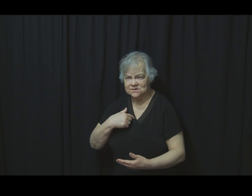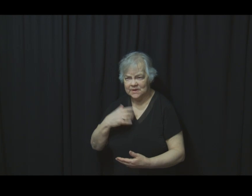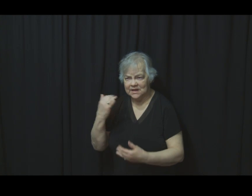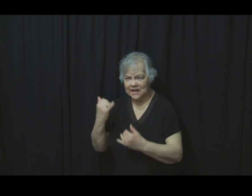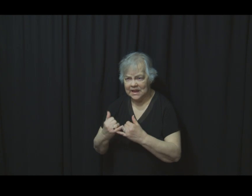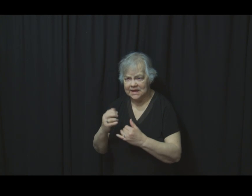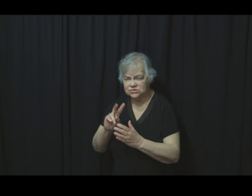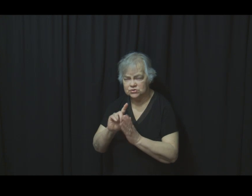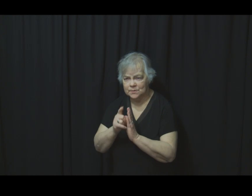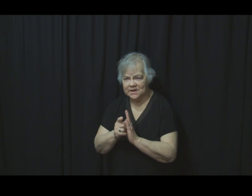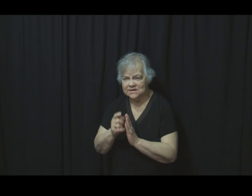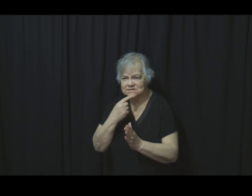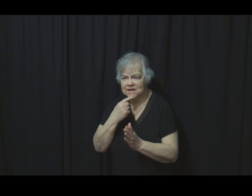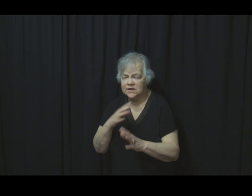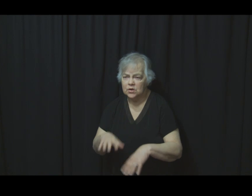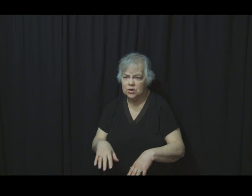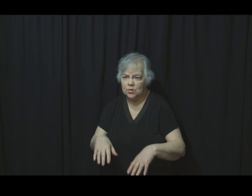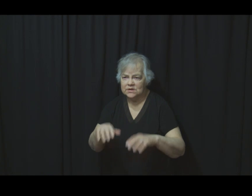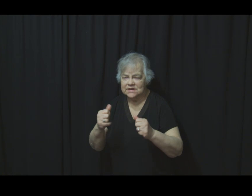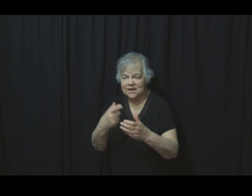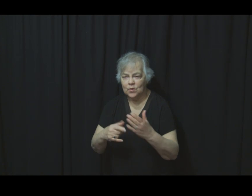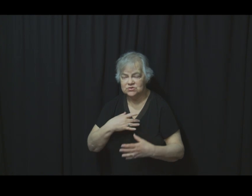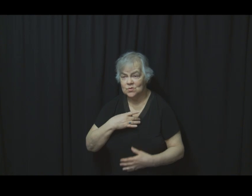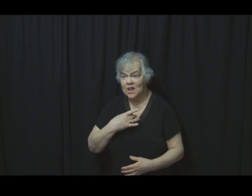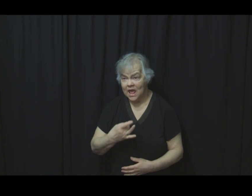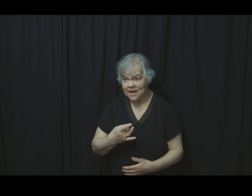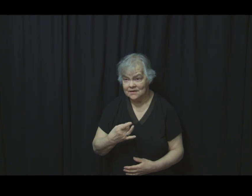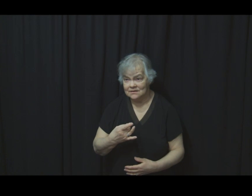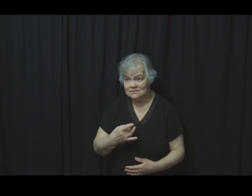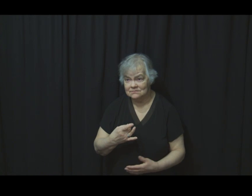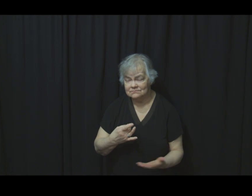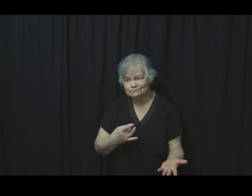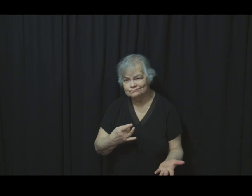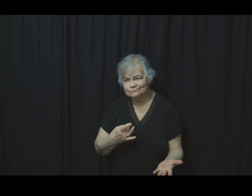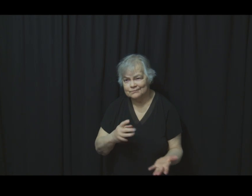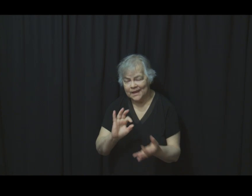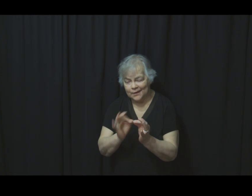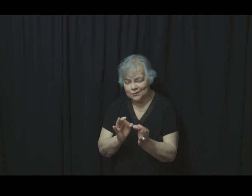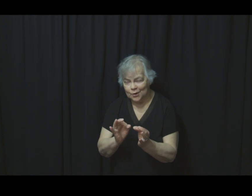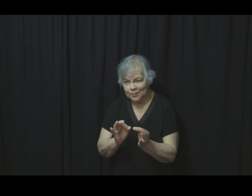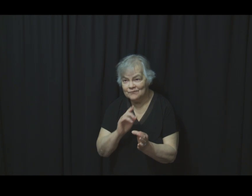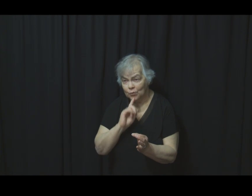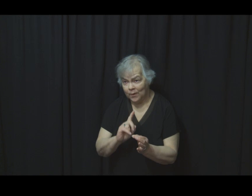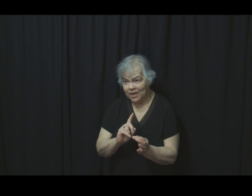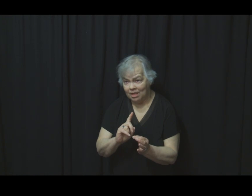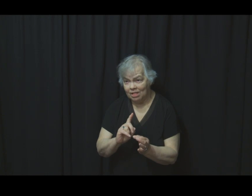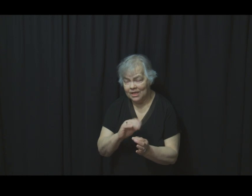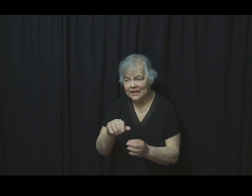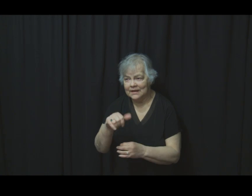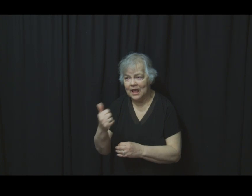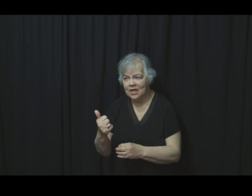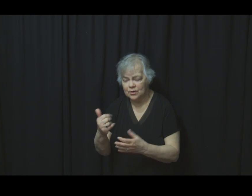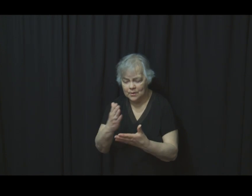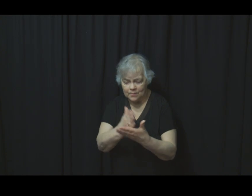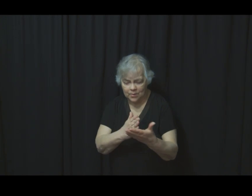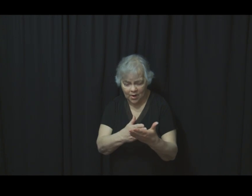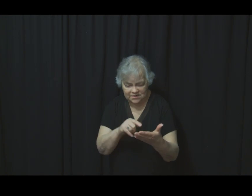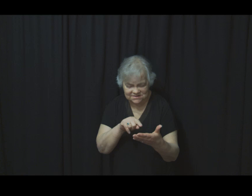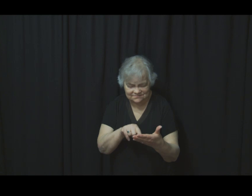minutes like you're going to take what you like, interpret literally, and other passages you're